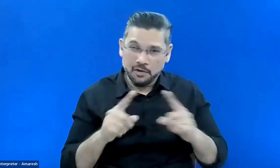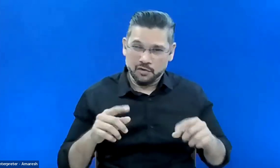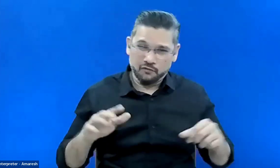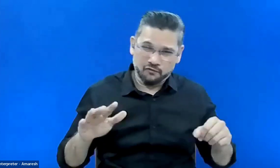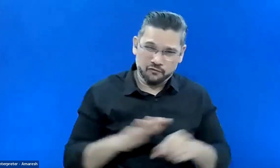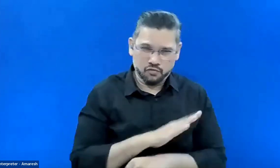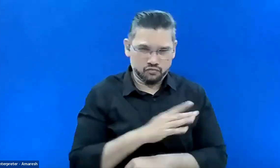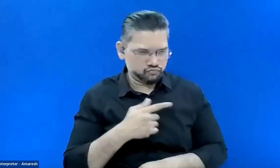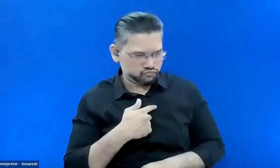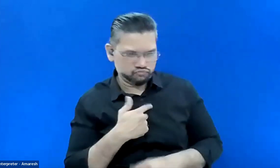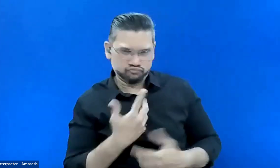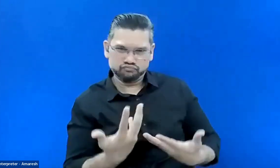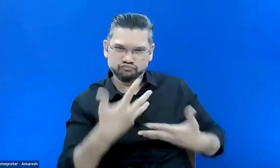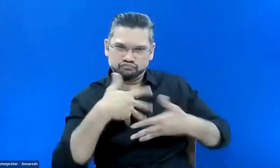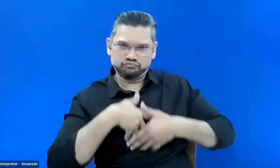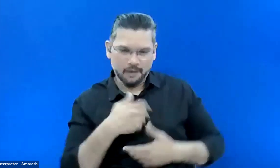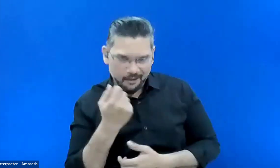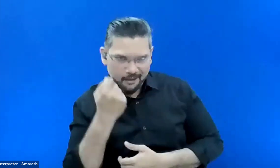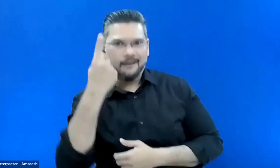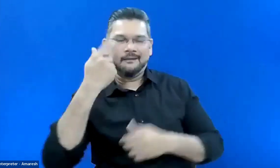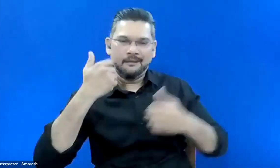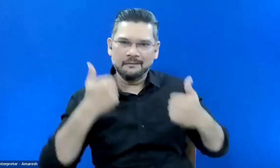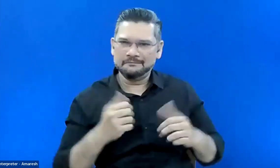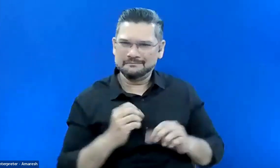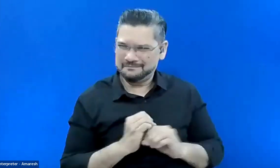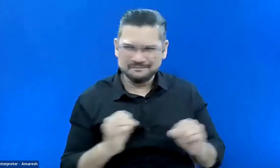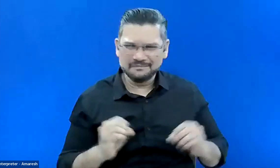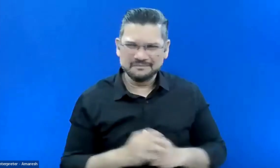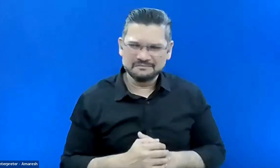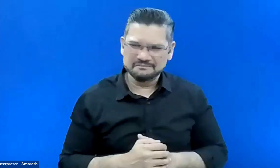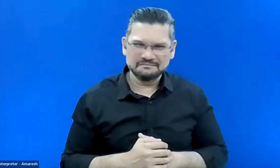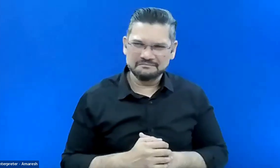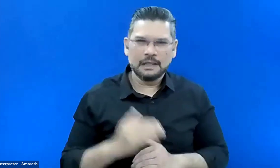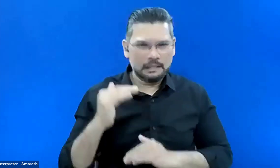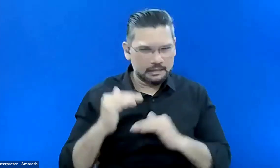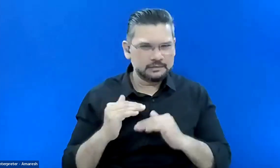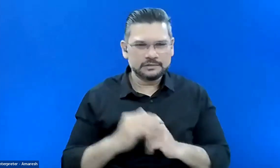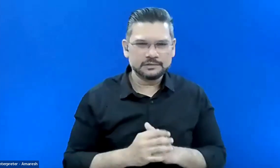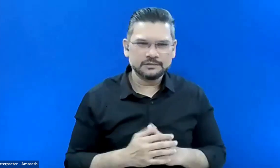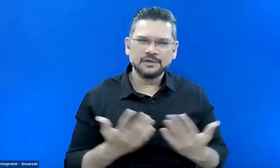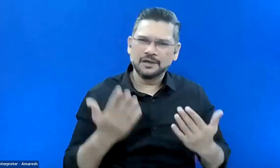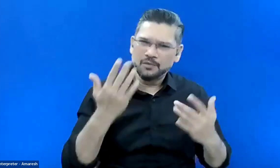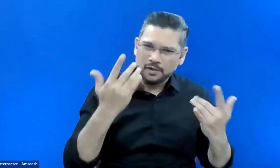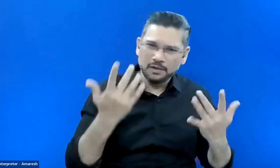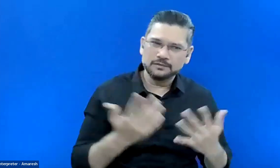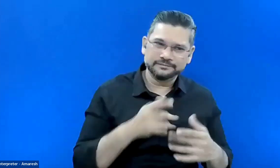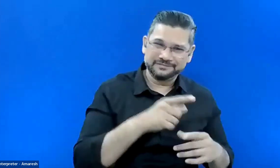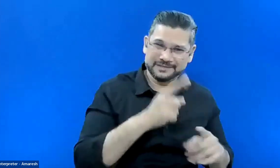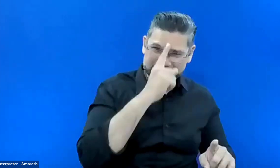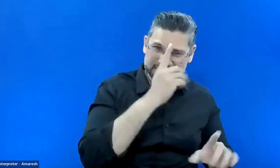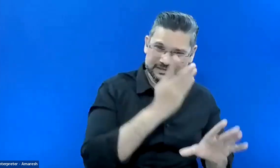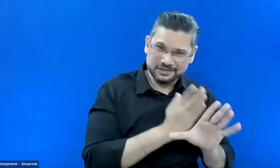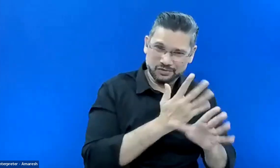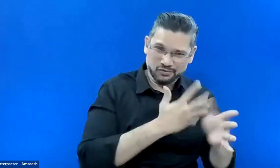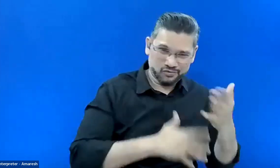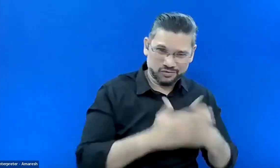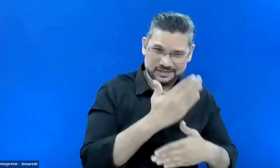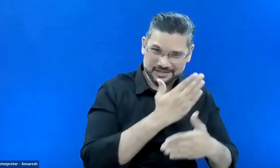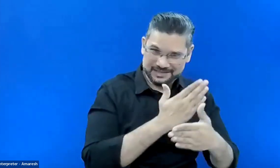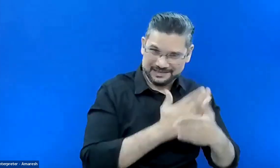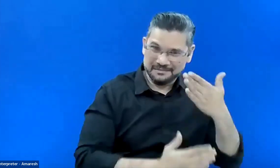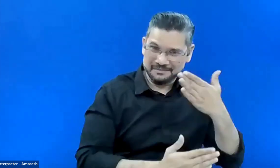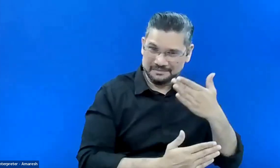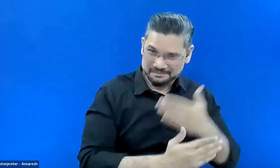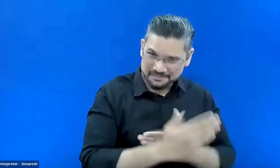that information. Again, because the challenge is when you talk about a psychosocial disability, the moment you